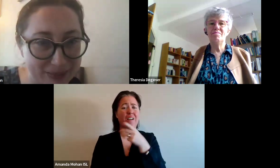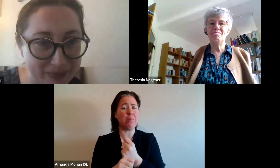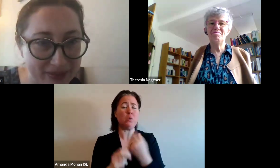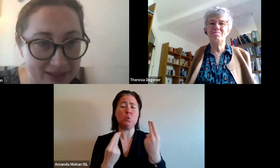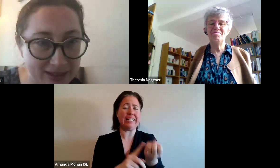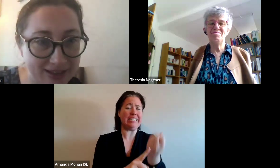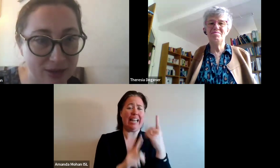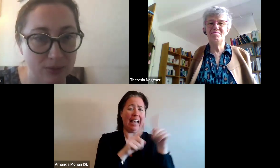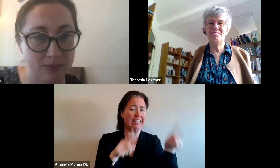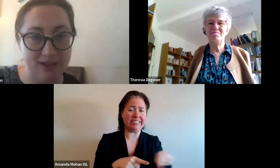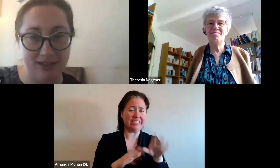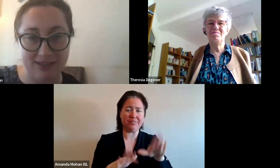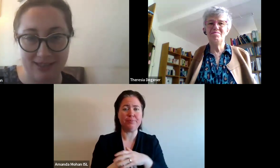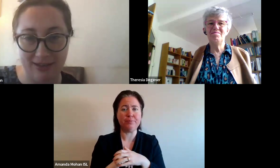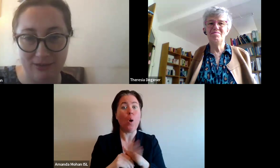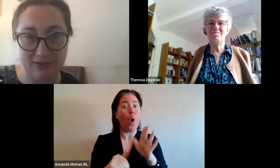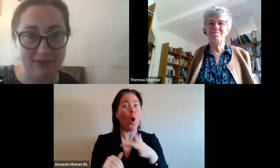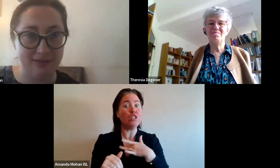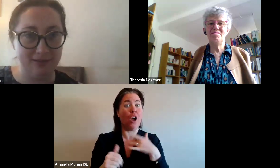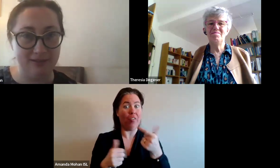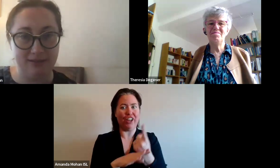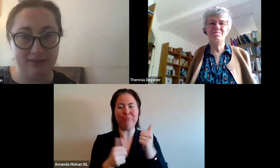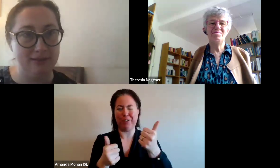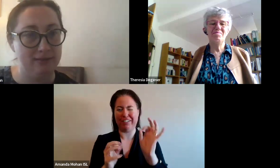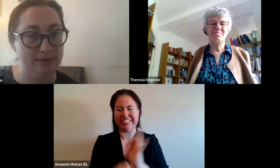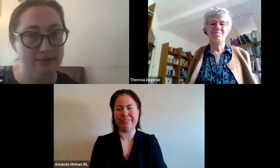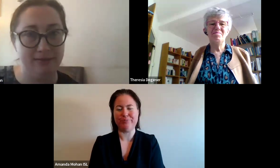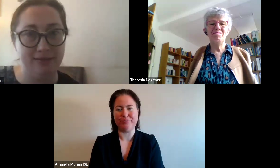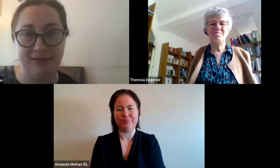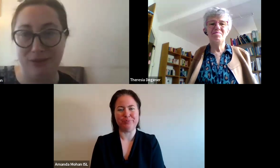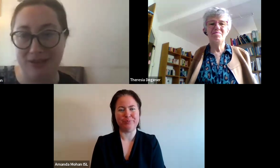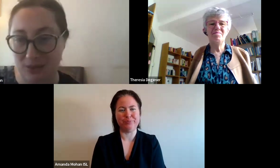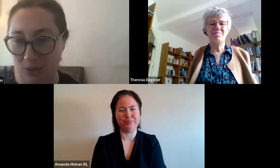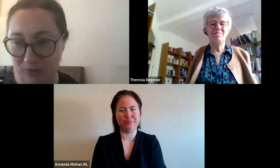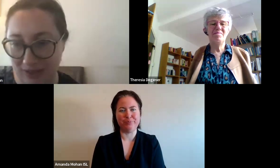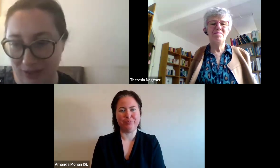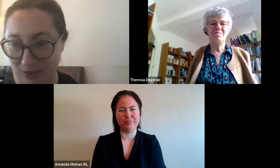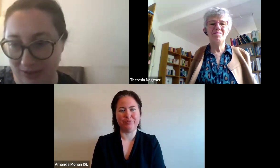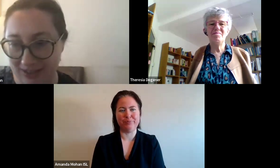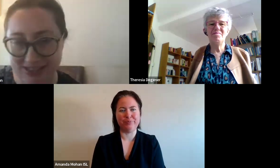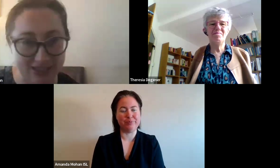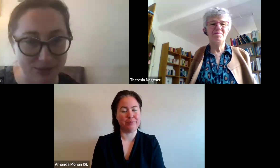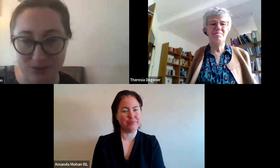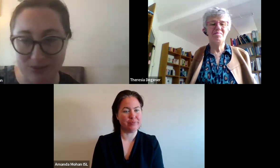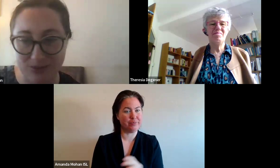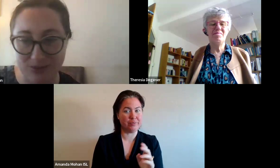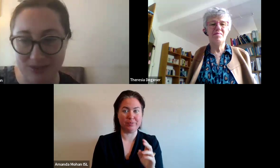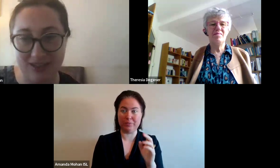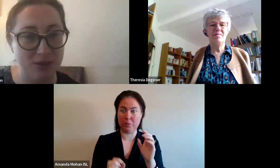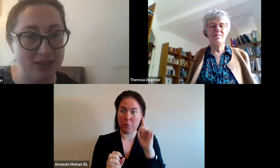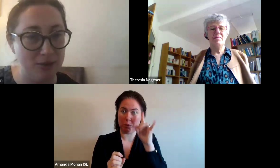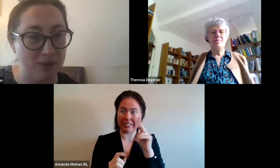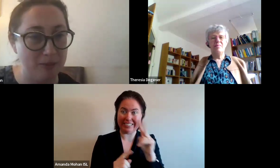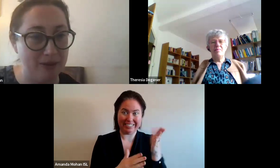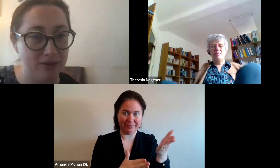up. Oh, I think it's here now. All right, so hopefully you can see those,